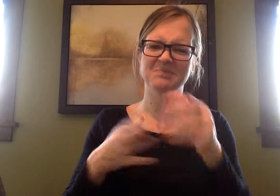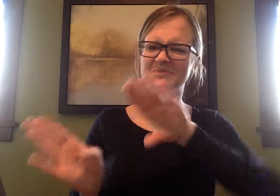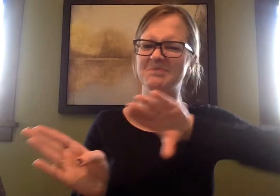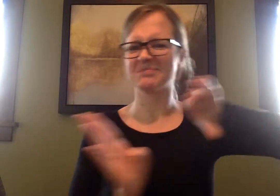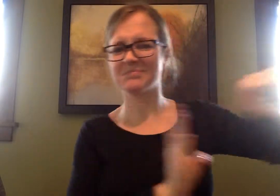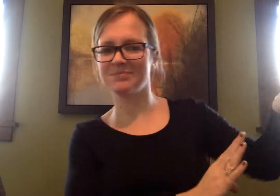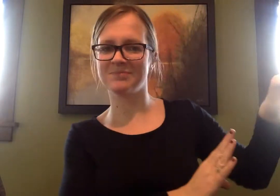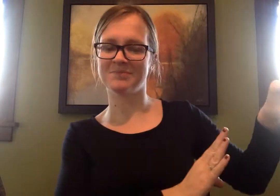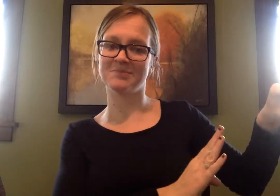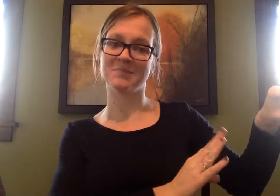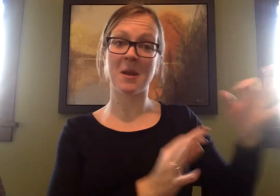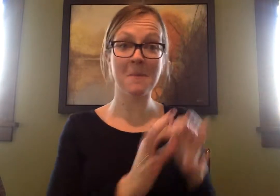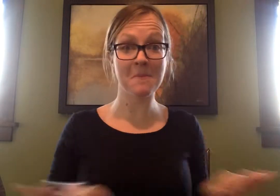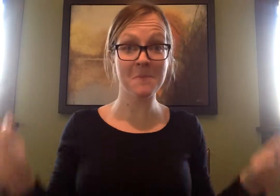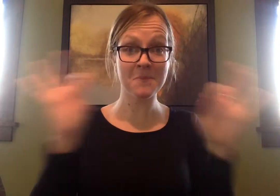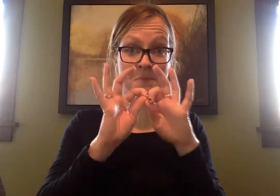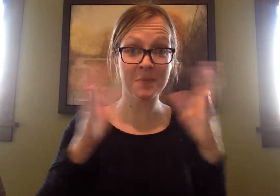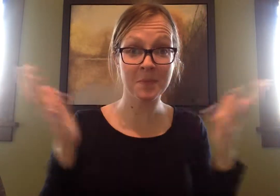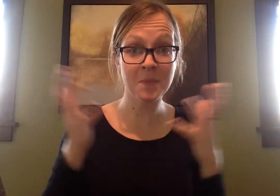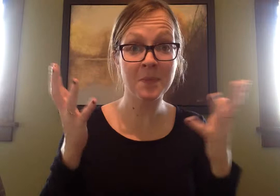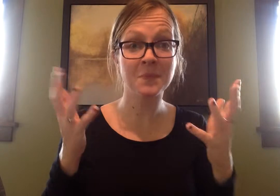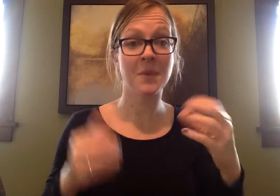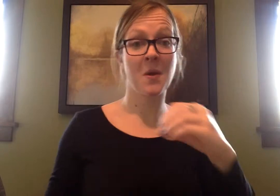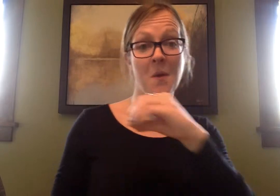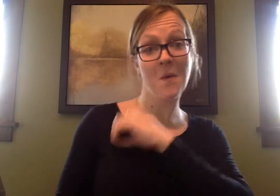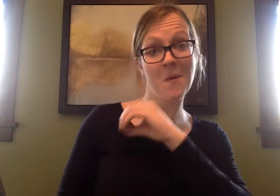neither is Mzee. And that is the